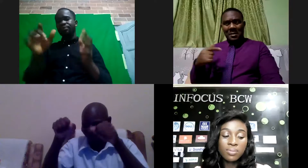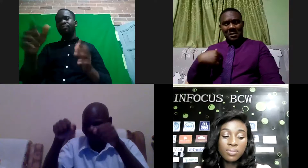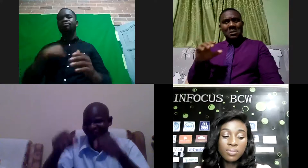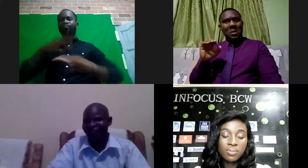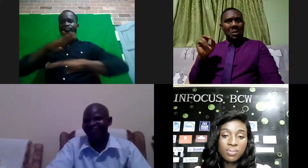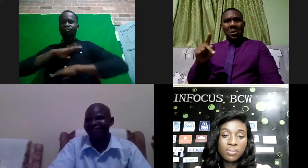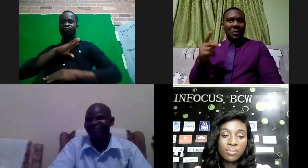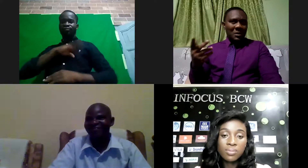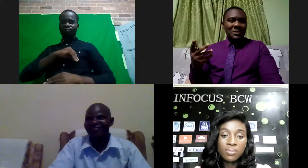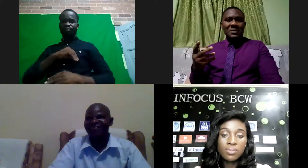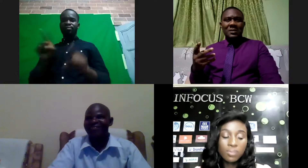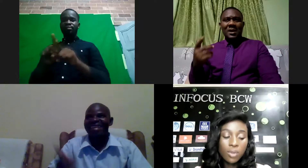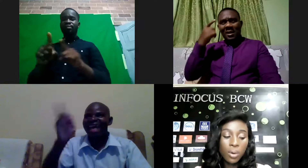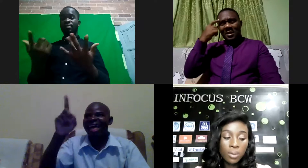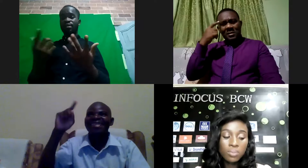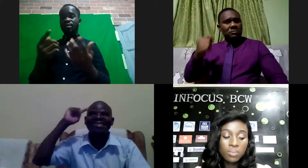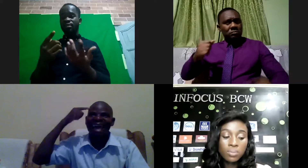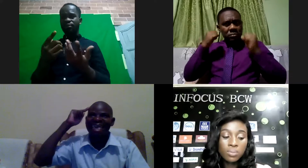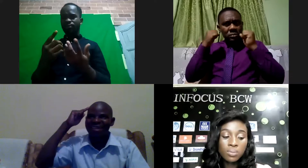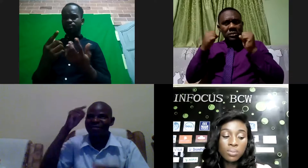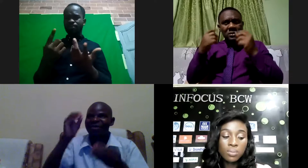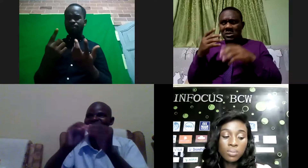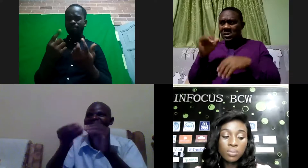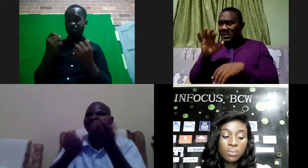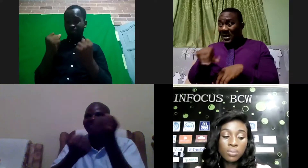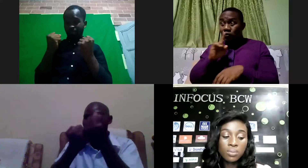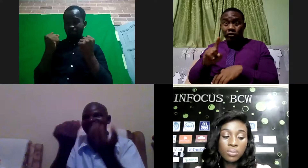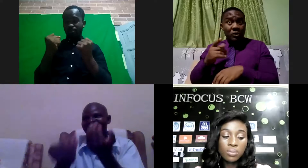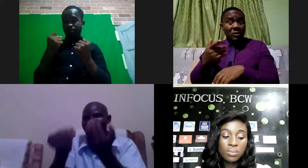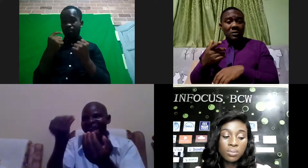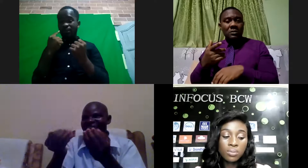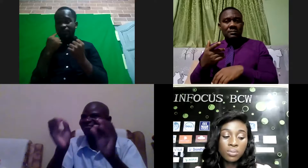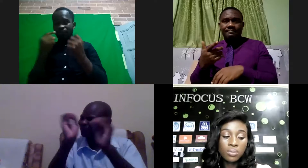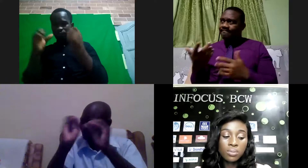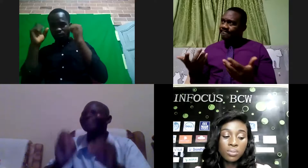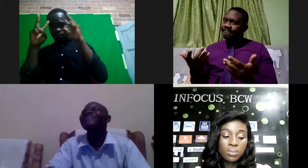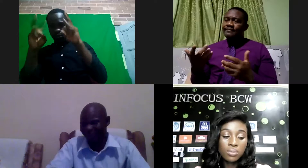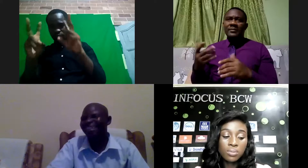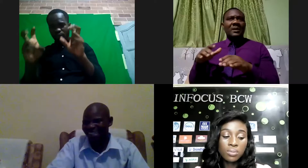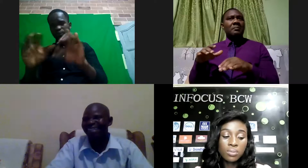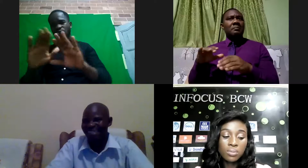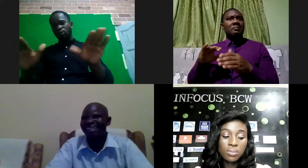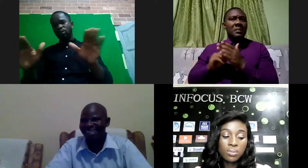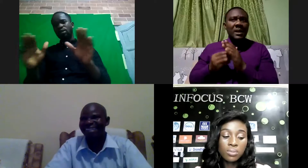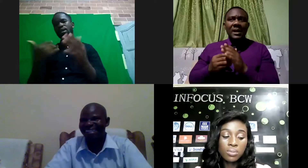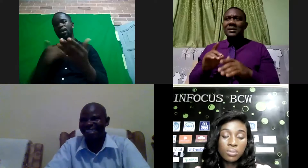as a serious issue. If that is the case, it means the children, there is